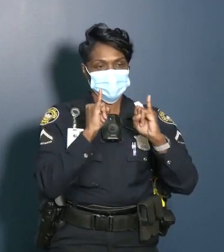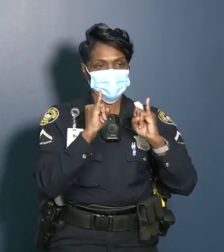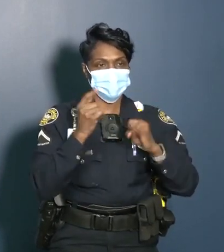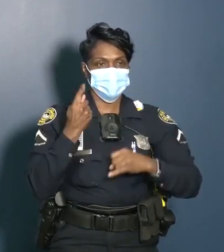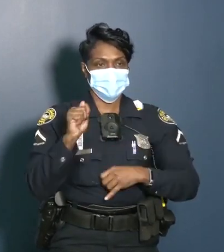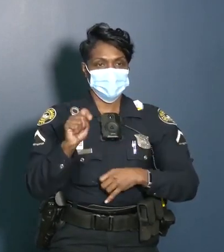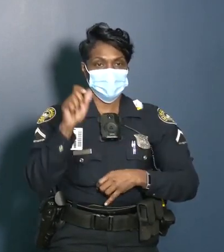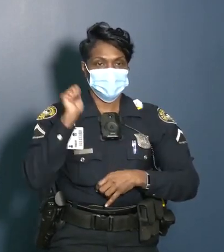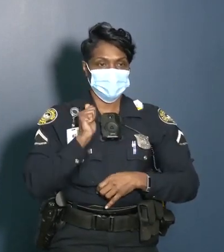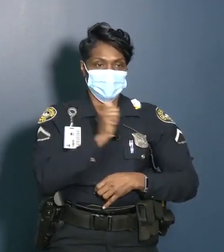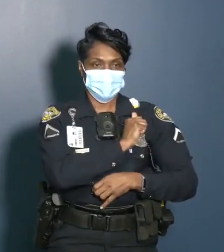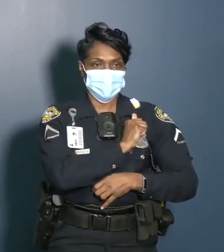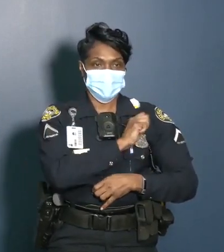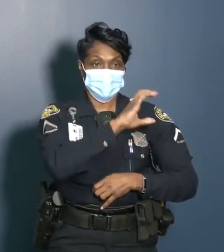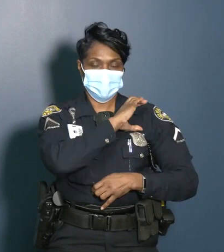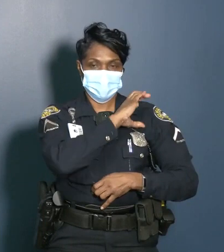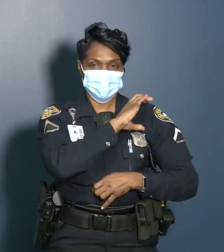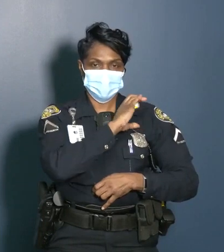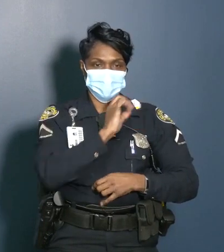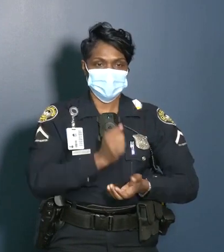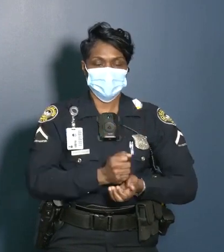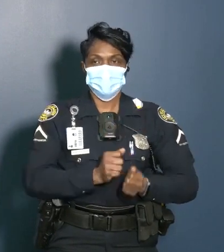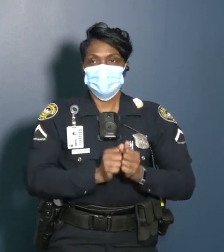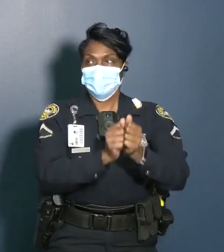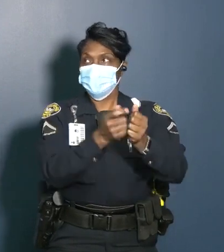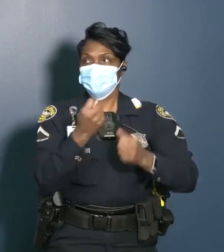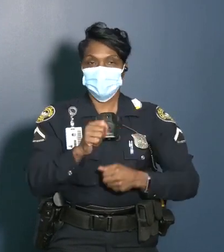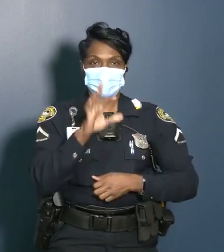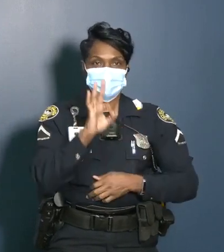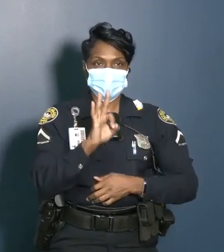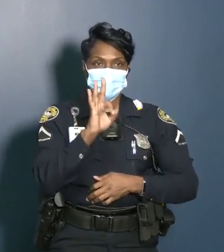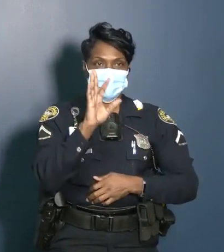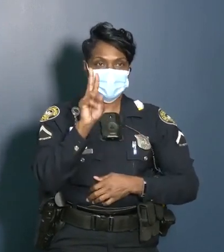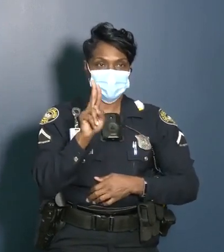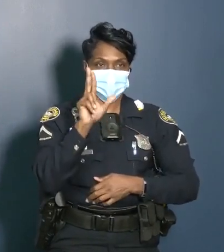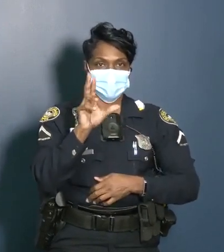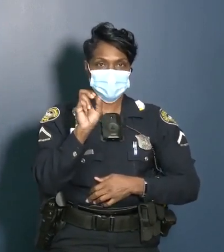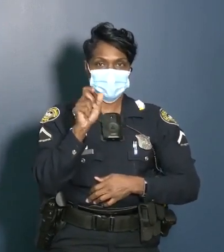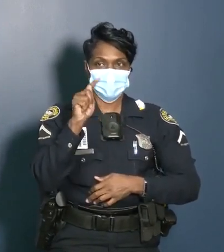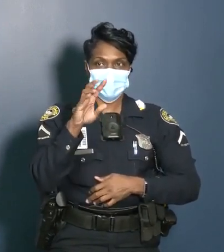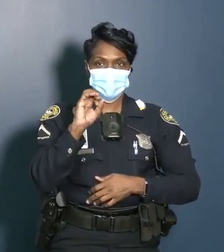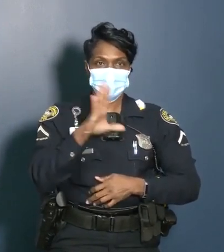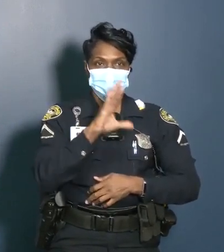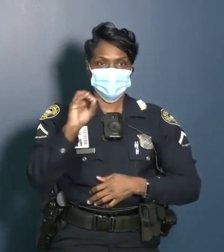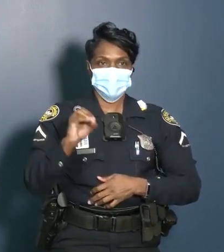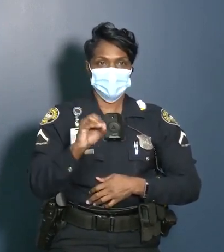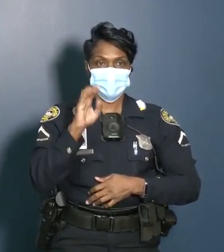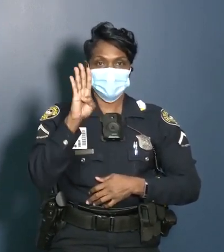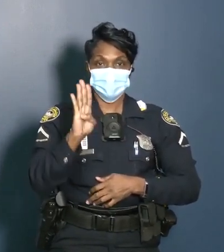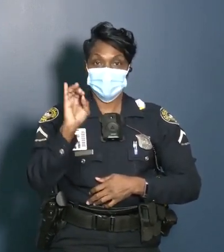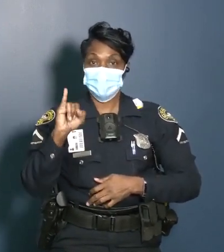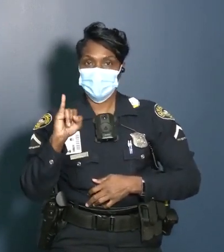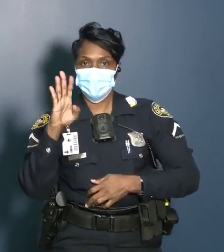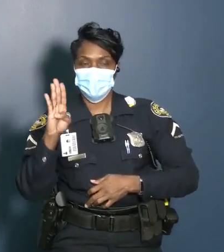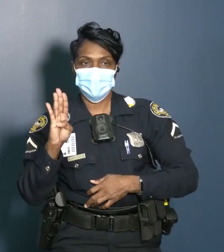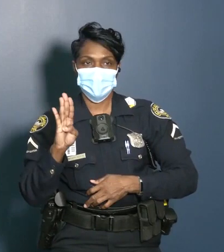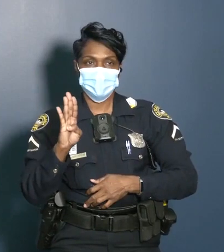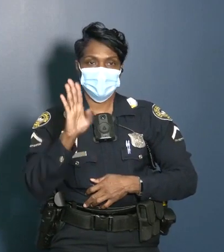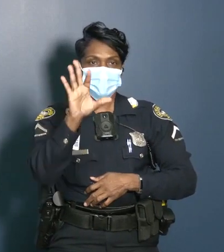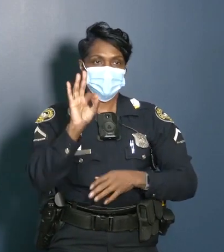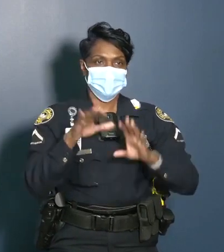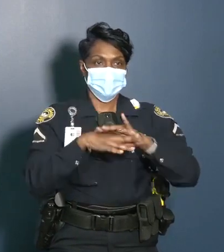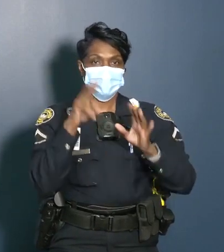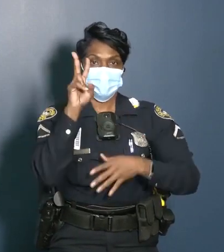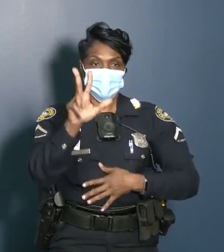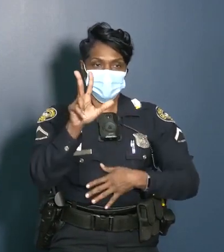the Atlanta Police Homicide Unit, in conjunction with the Fulton County District Attorney's Office and the Georgia Bureau of Investigation, have identified